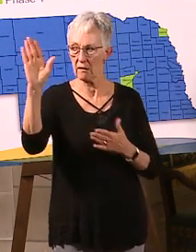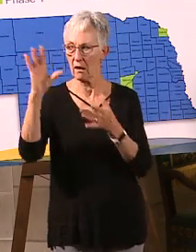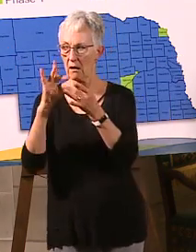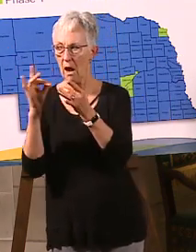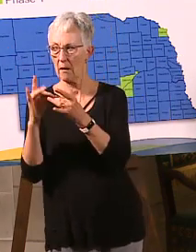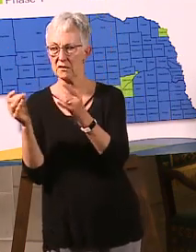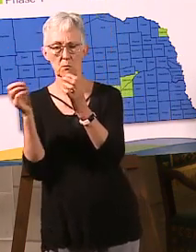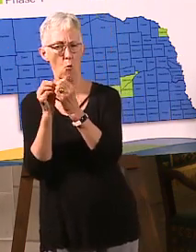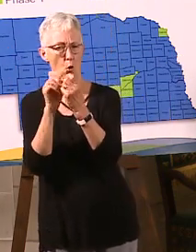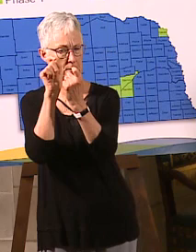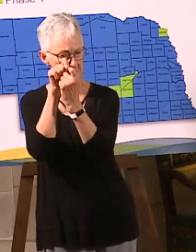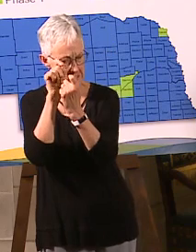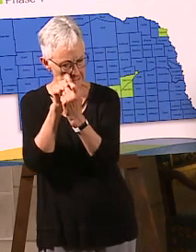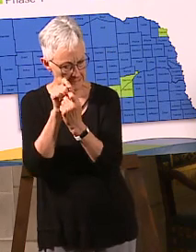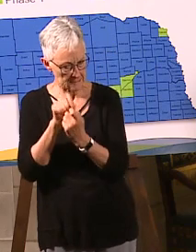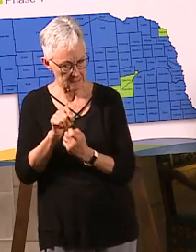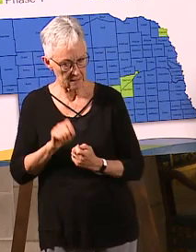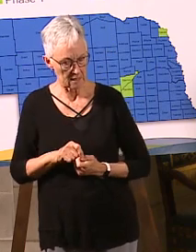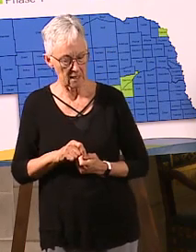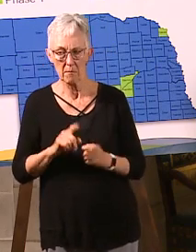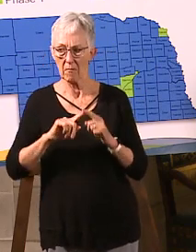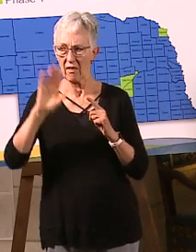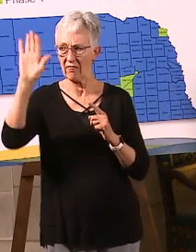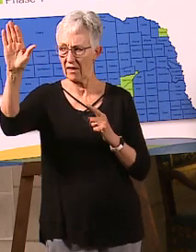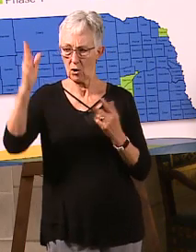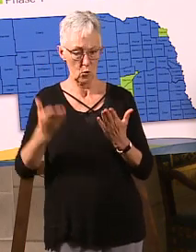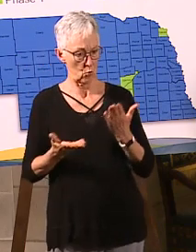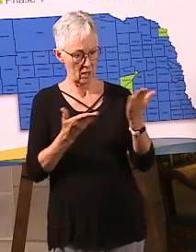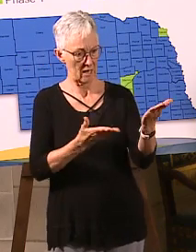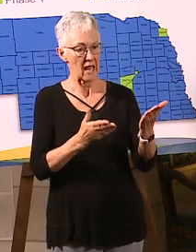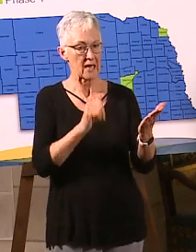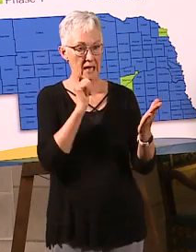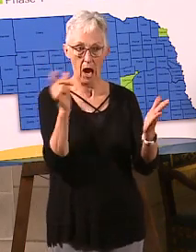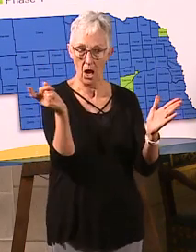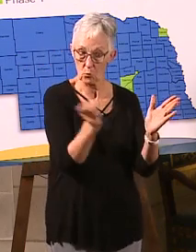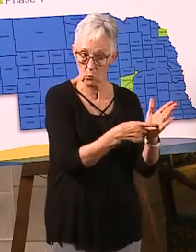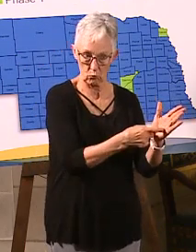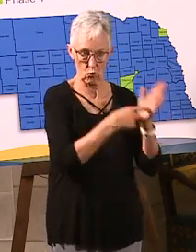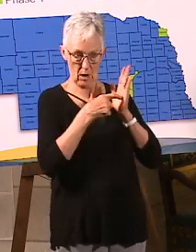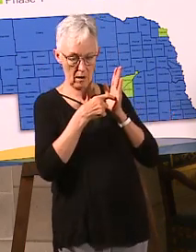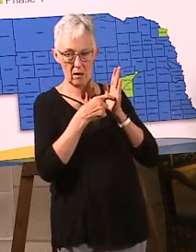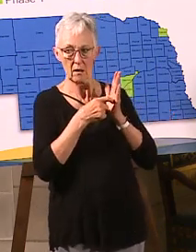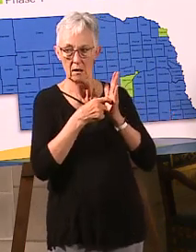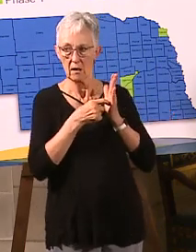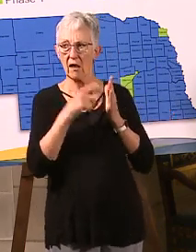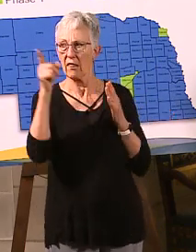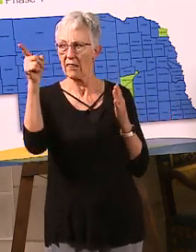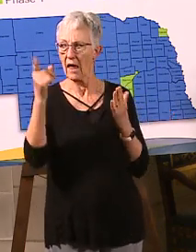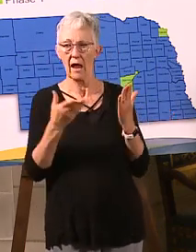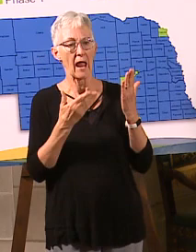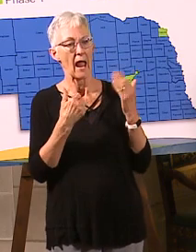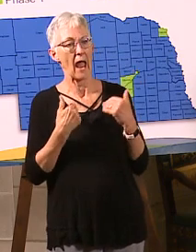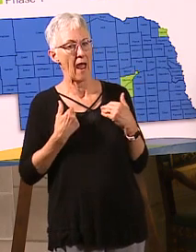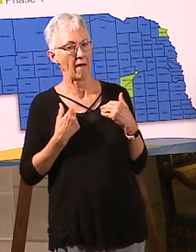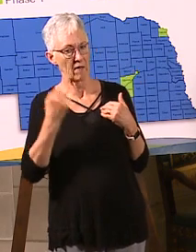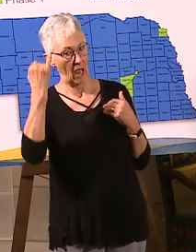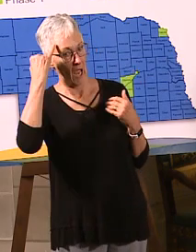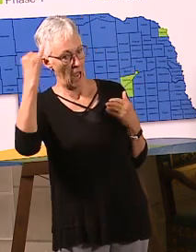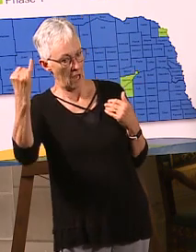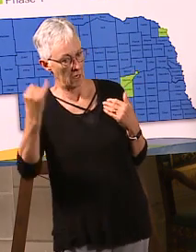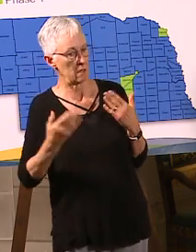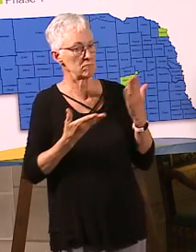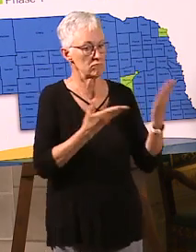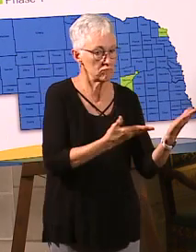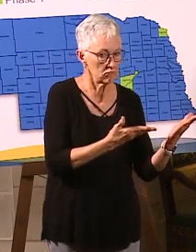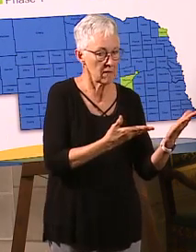piece of guidance that comes is a mandate, right? In fact, it might just be, here's some good ideas that you could practice. But we have very small schools in the